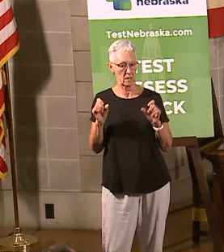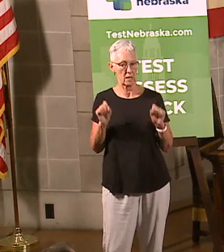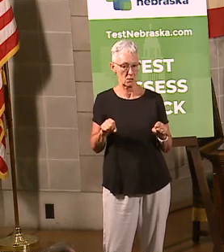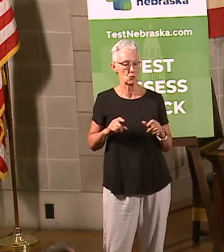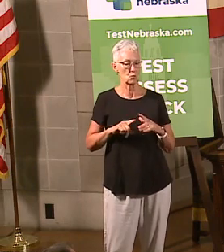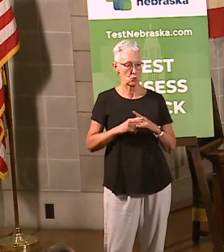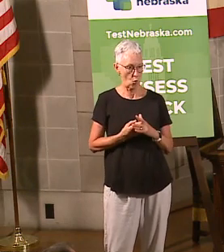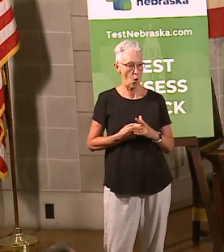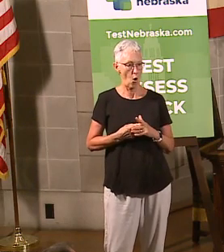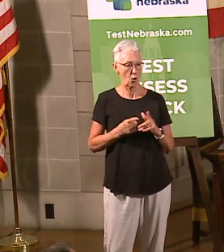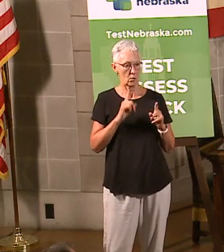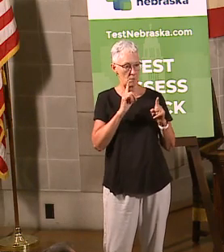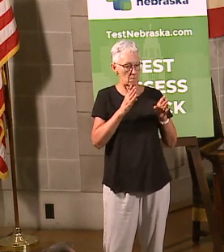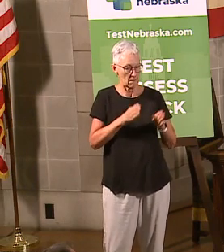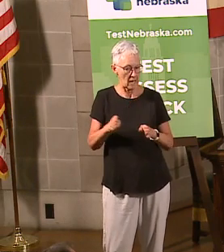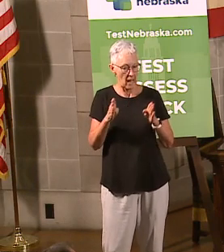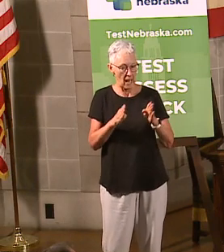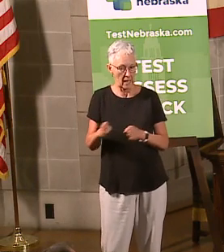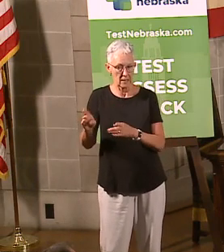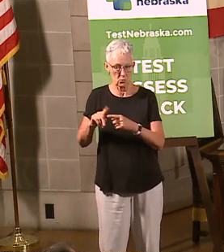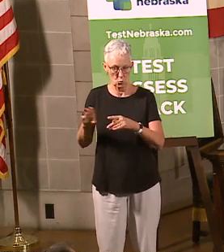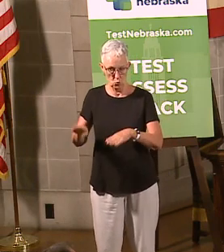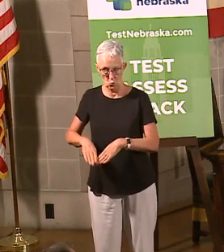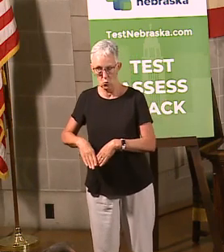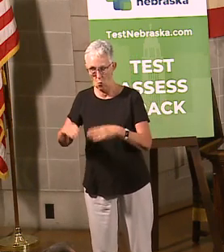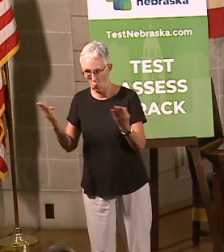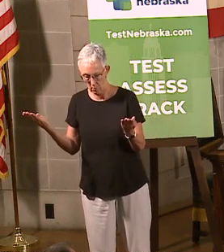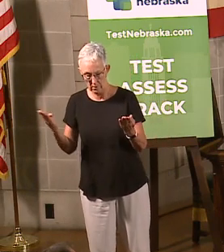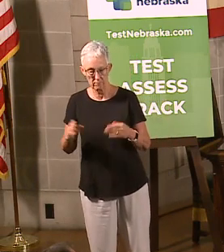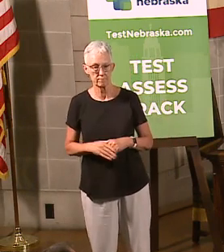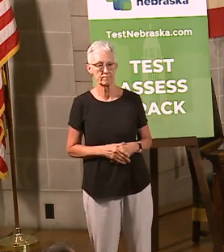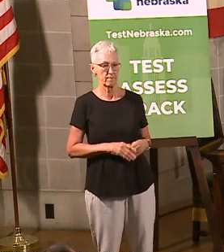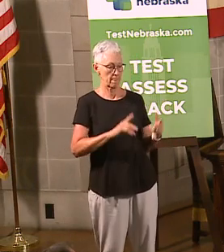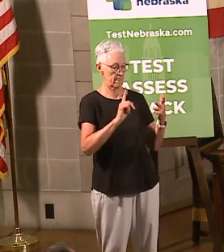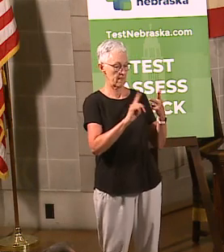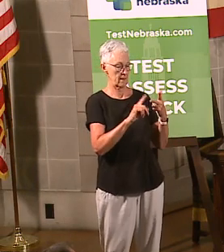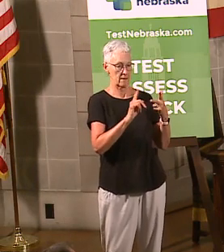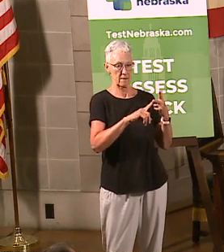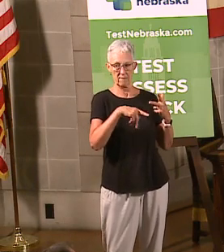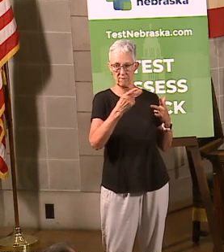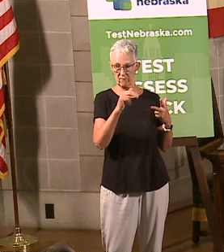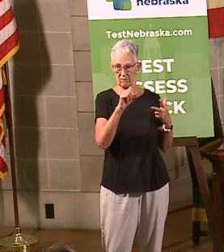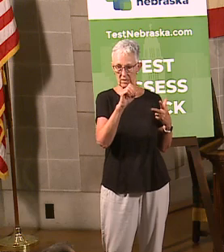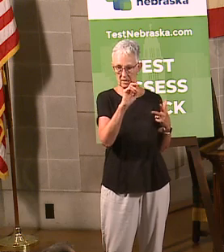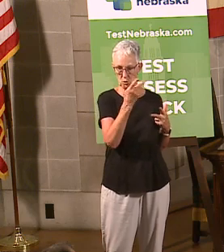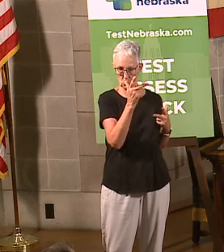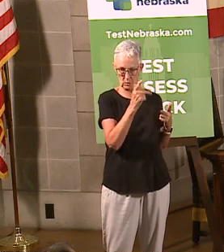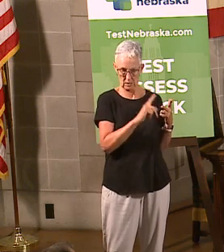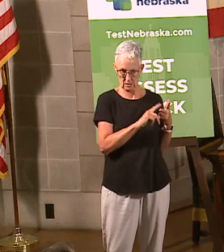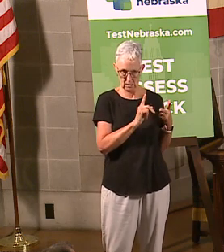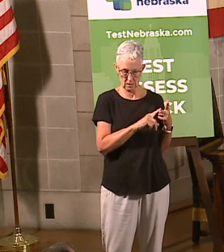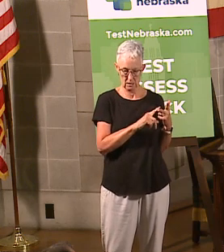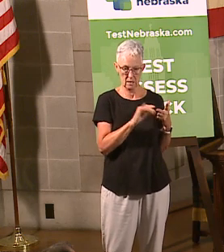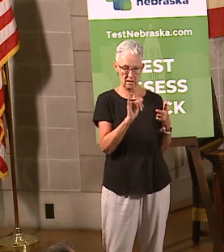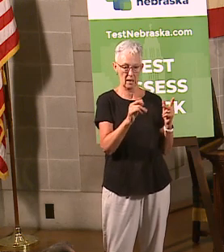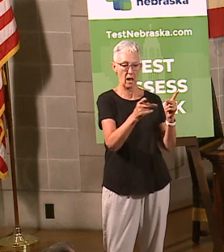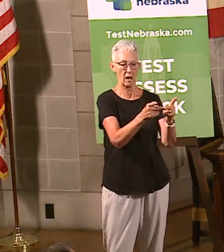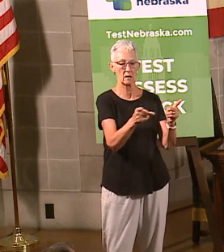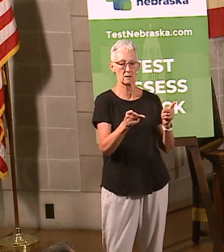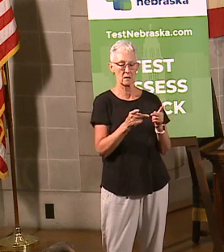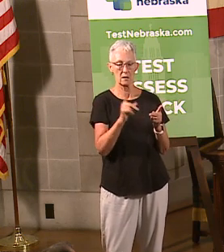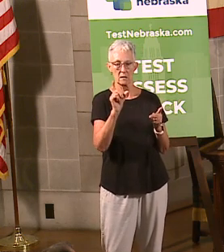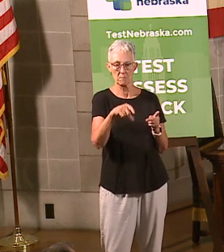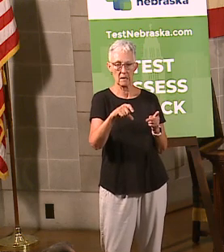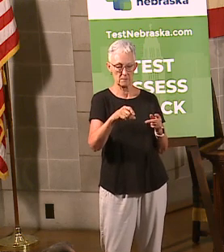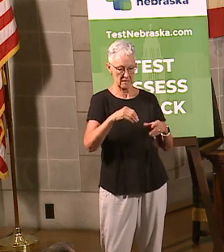in that direction. In order to move to phase 3, the facility must be located in a local health